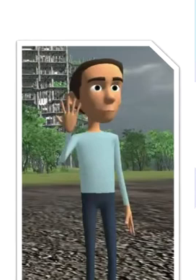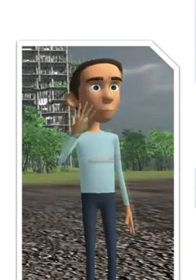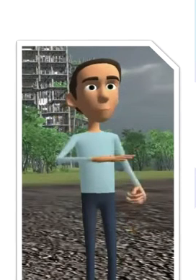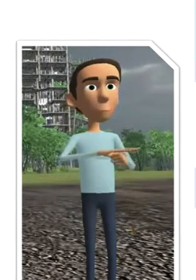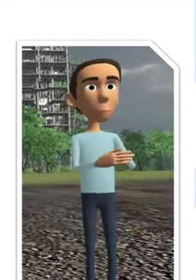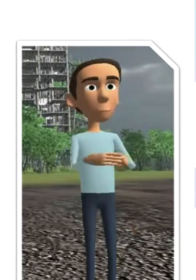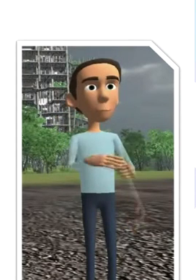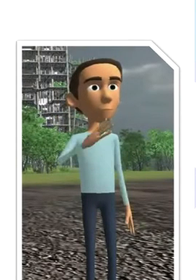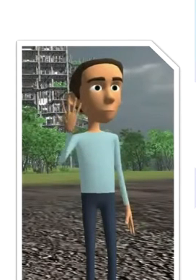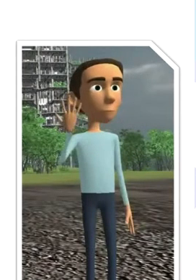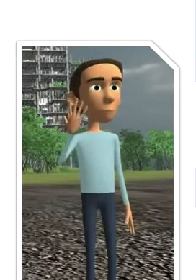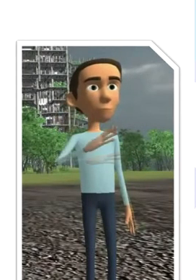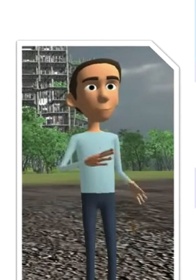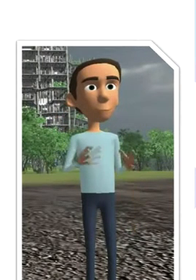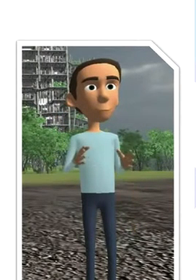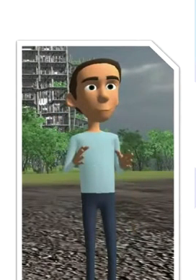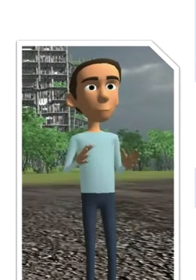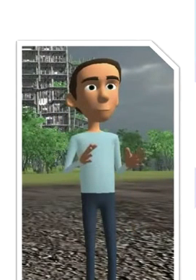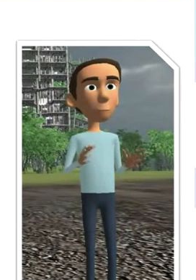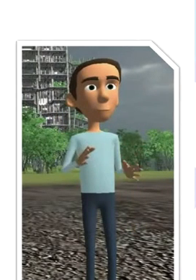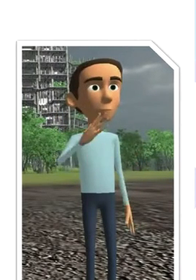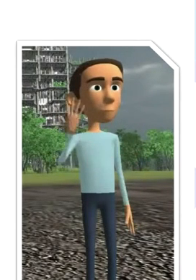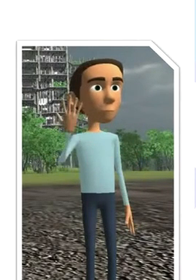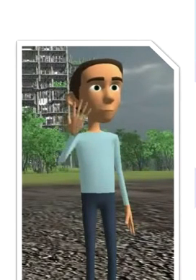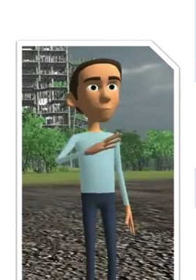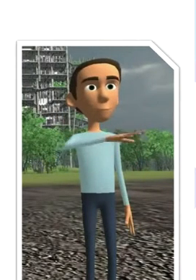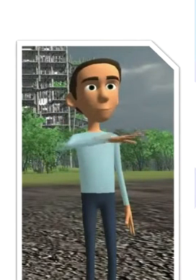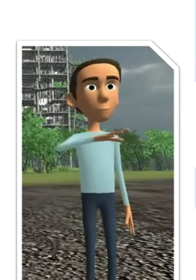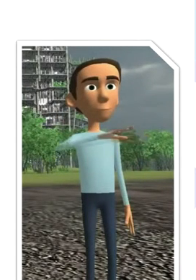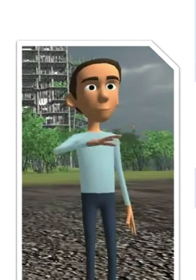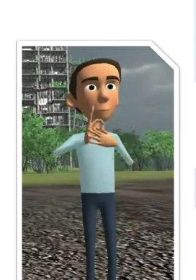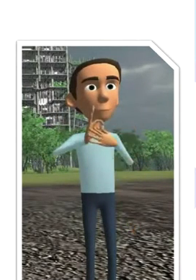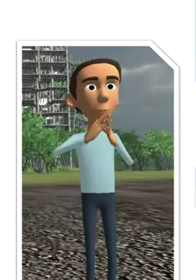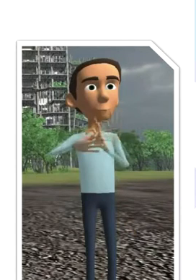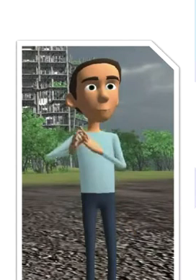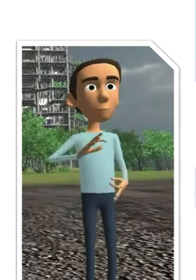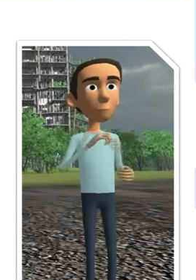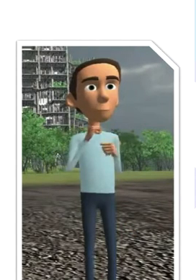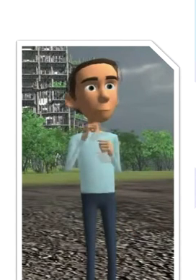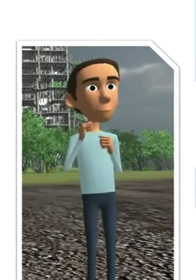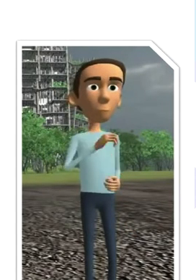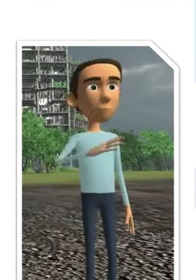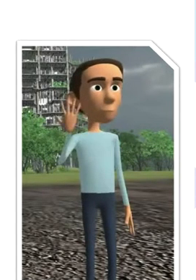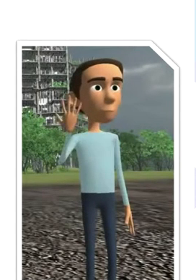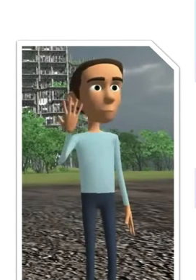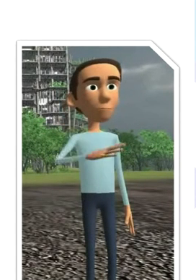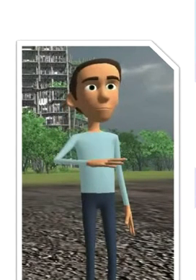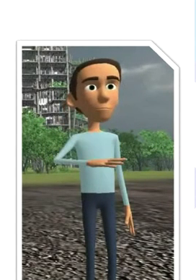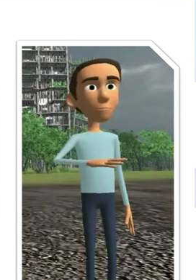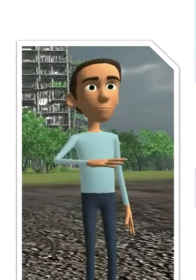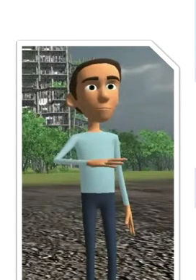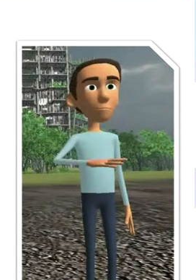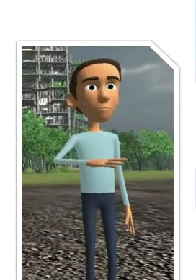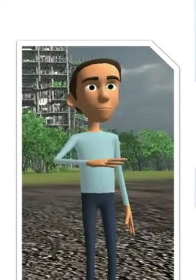So, as for the manual components, we have four main topics that we take in consideration when classifying